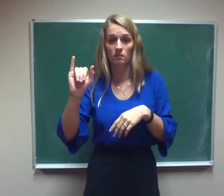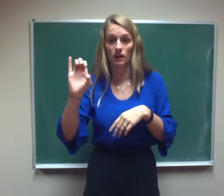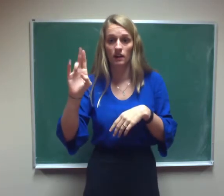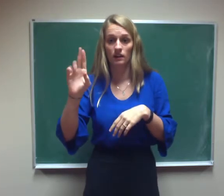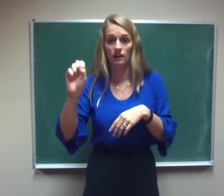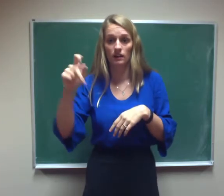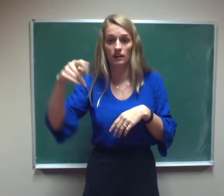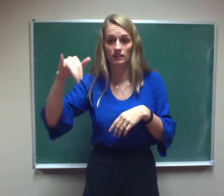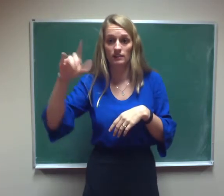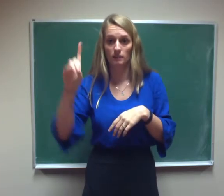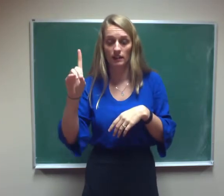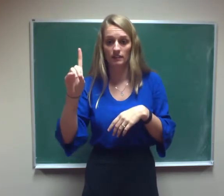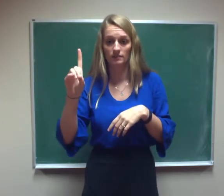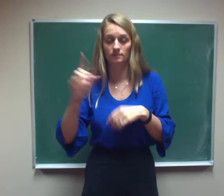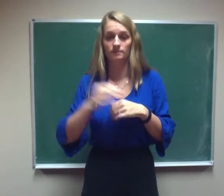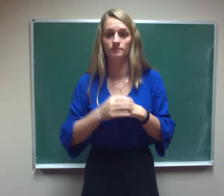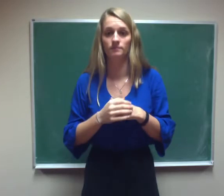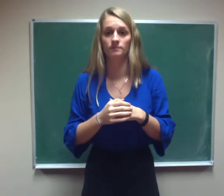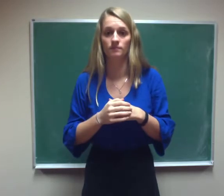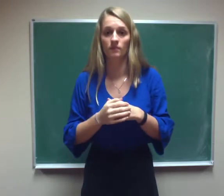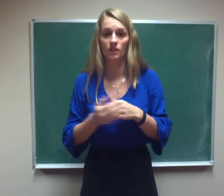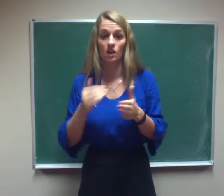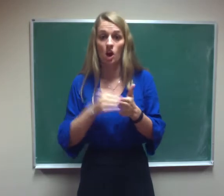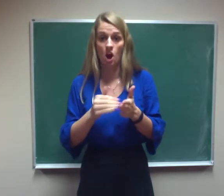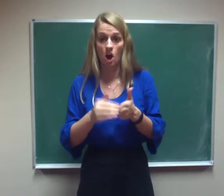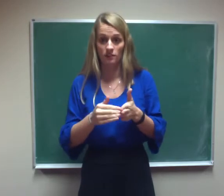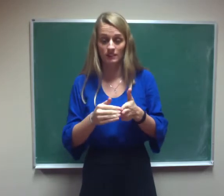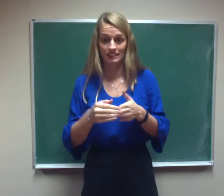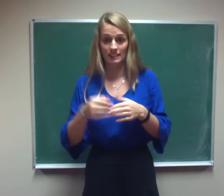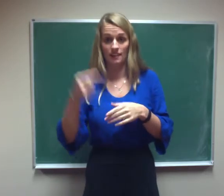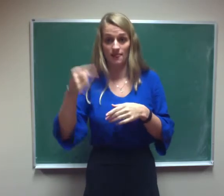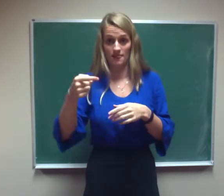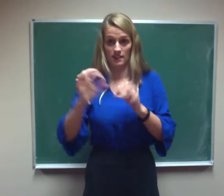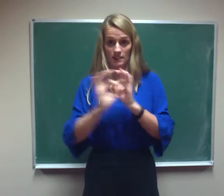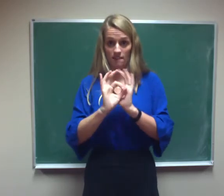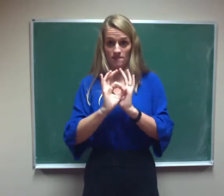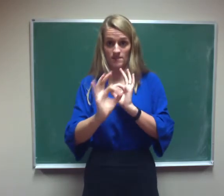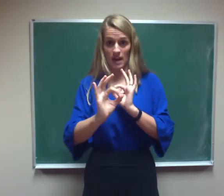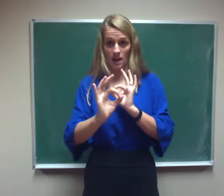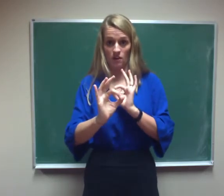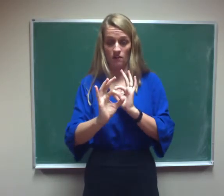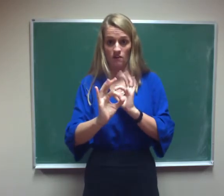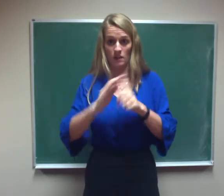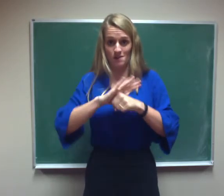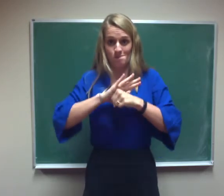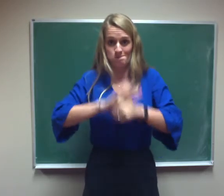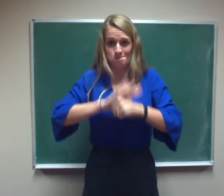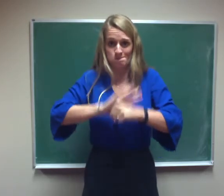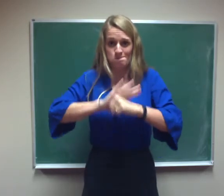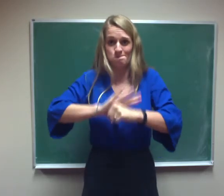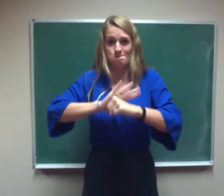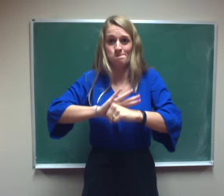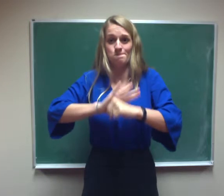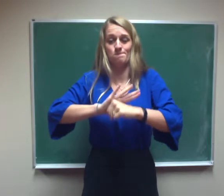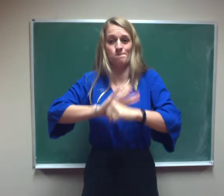valve. Oftentimes, because this valve is experiencing great pressure, this valve will give way and blood can